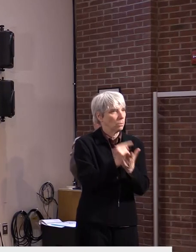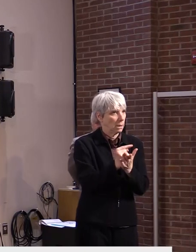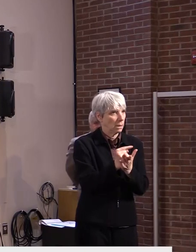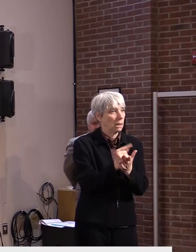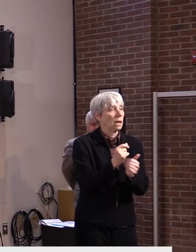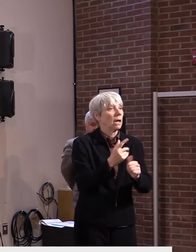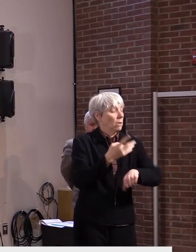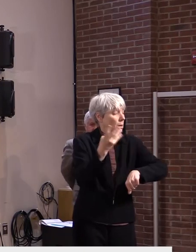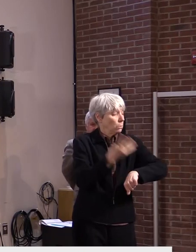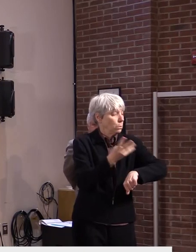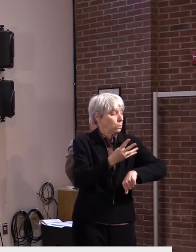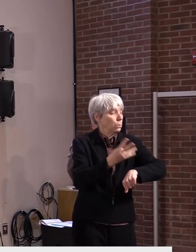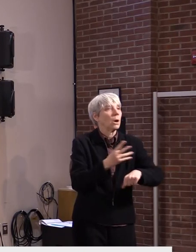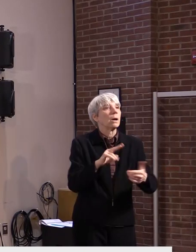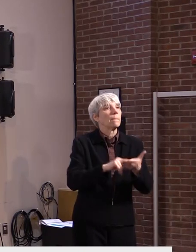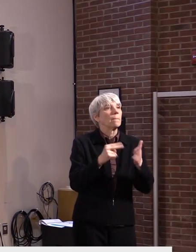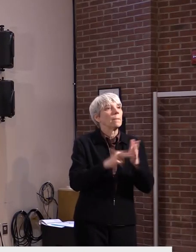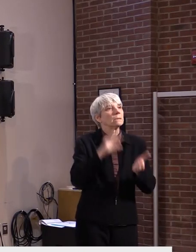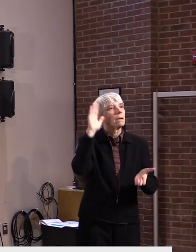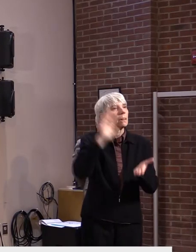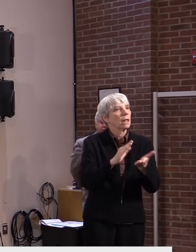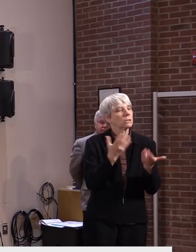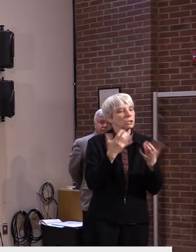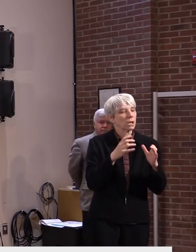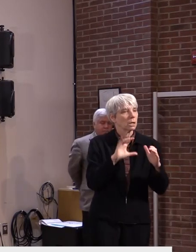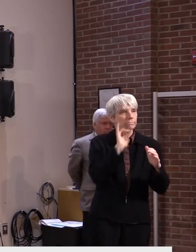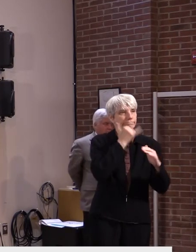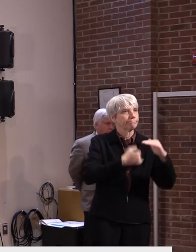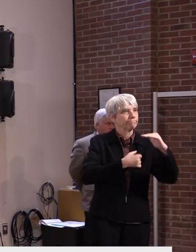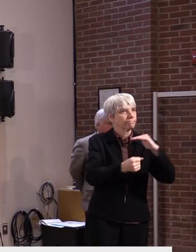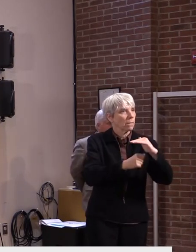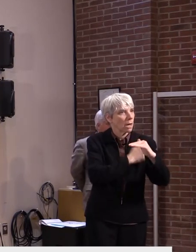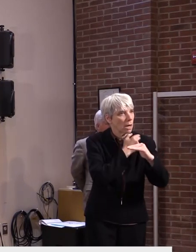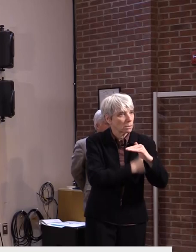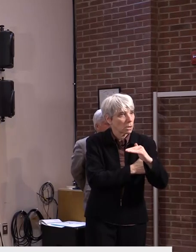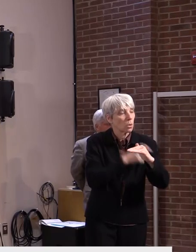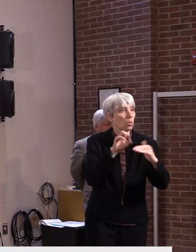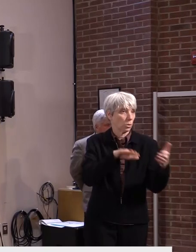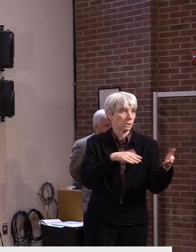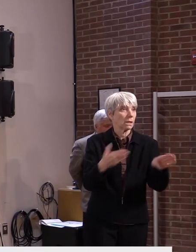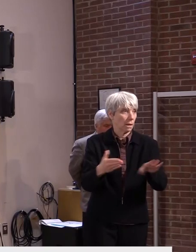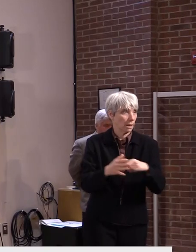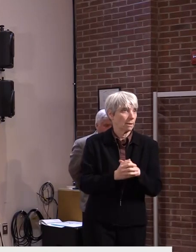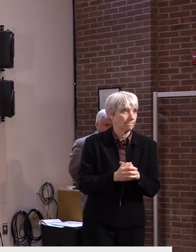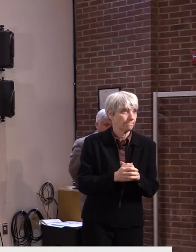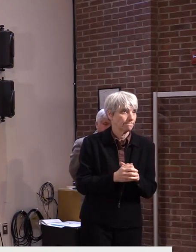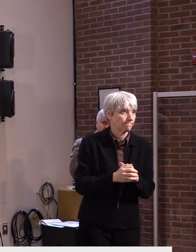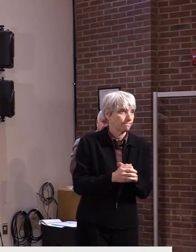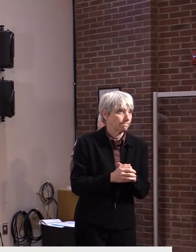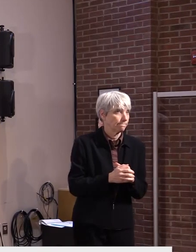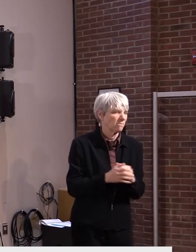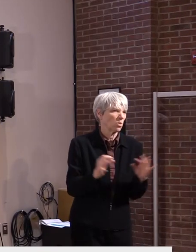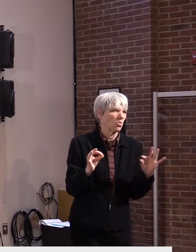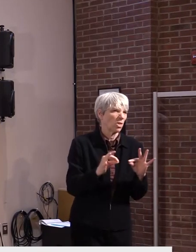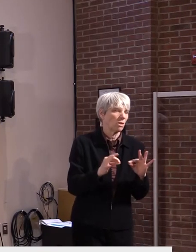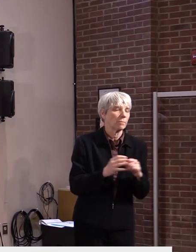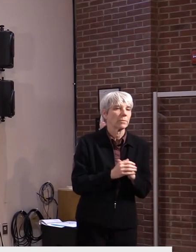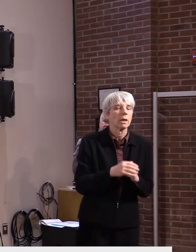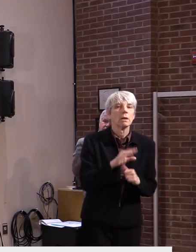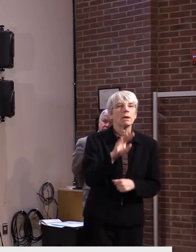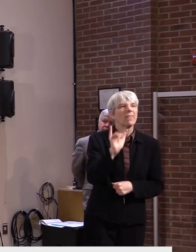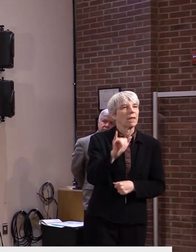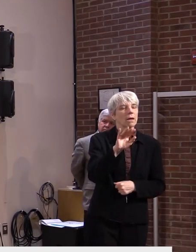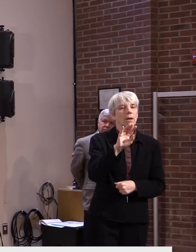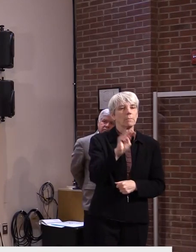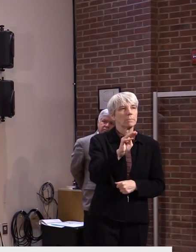hospitalization and death in those with COVID-19 who are at risk for severe disease.